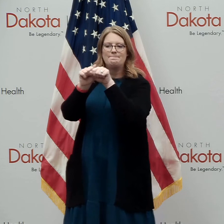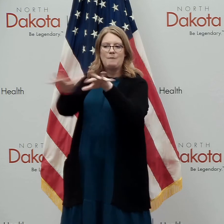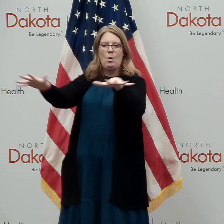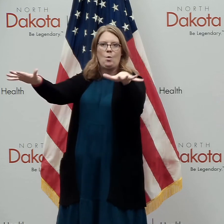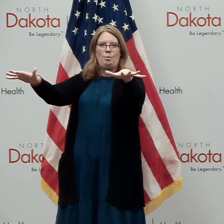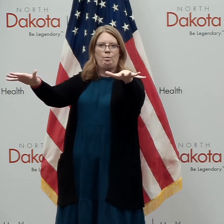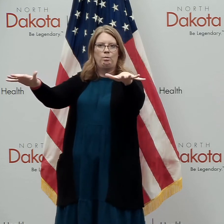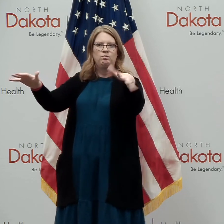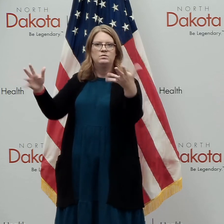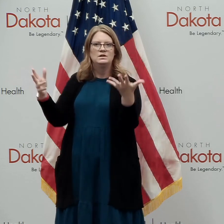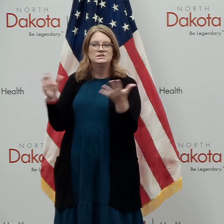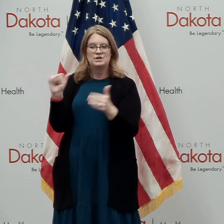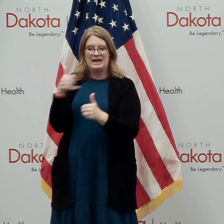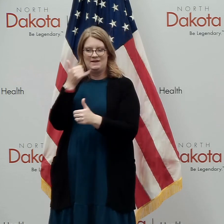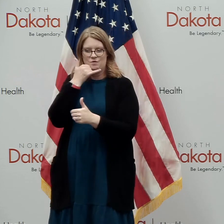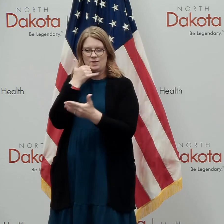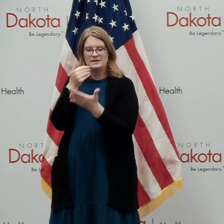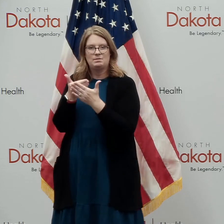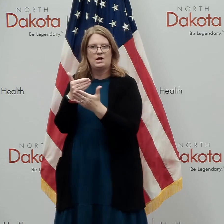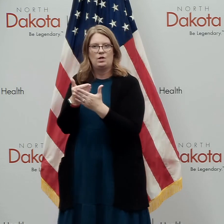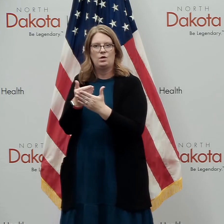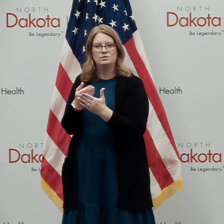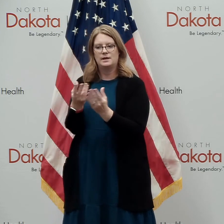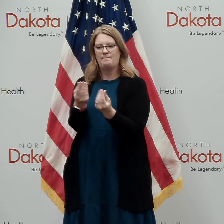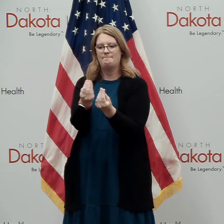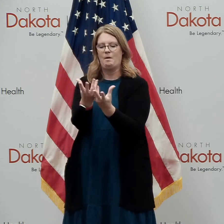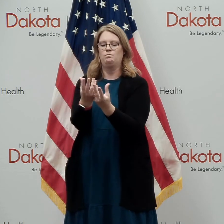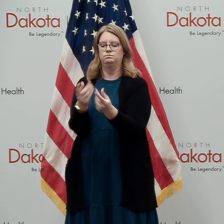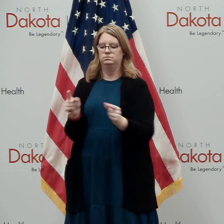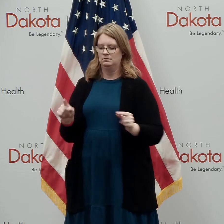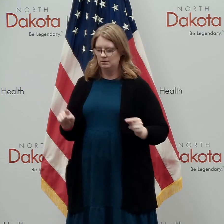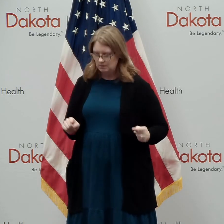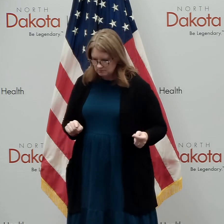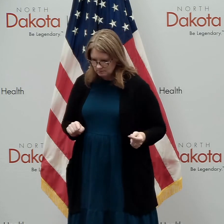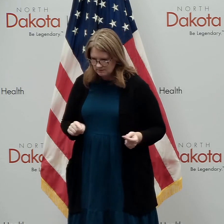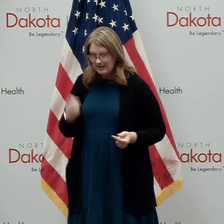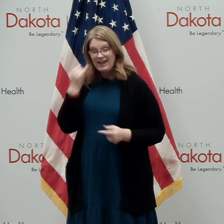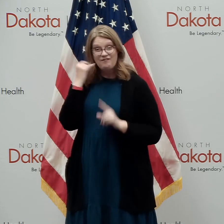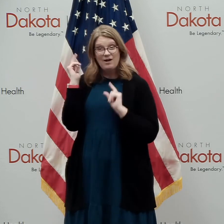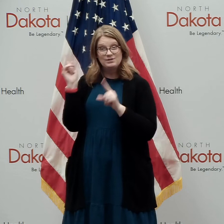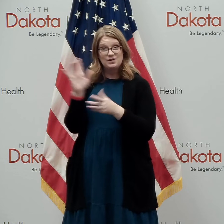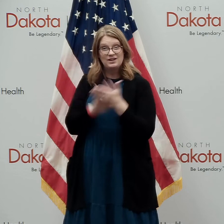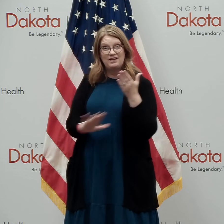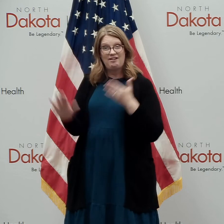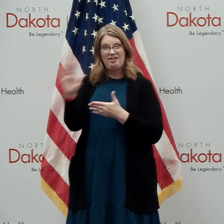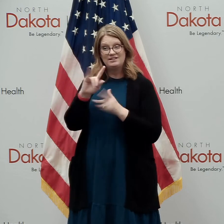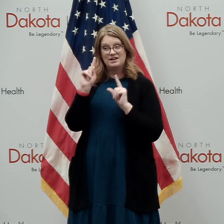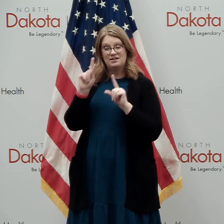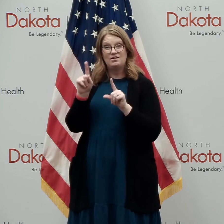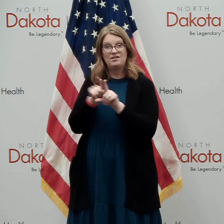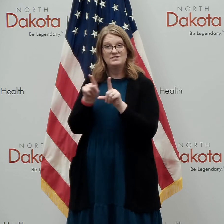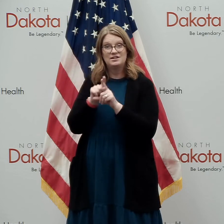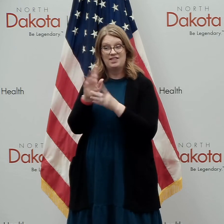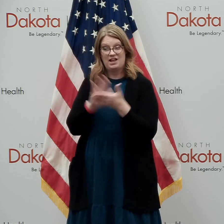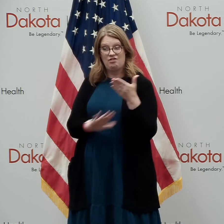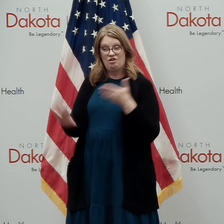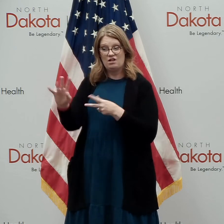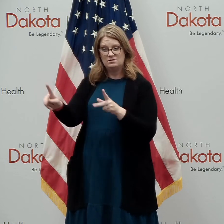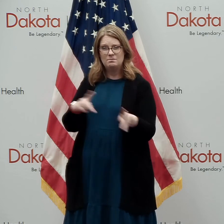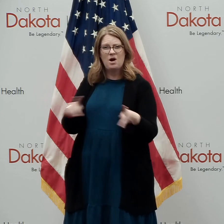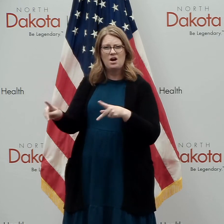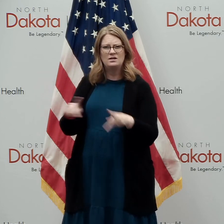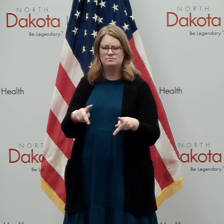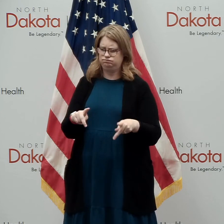phone that's been close to them. That's, to me, if I was a college kid going to college parties, I would absolutely have